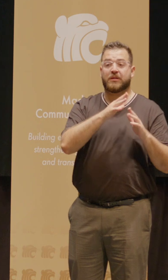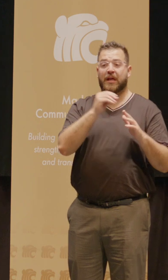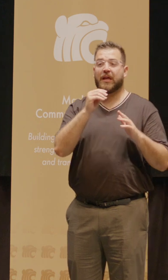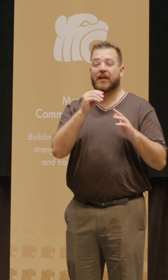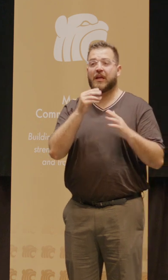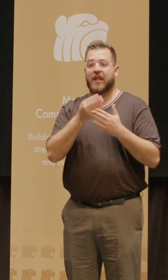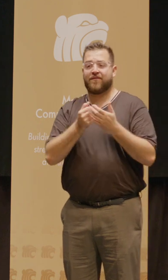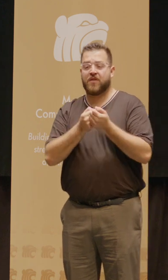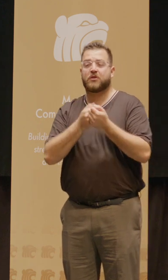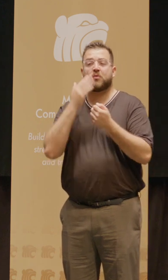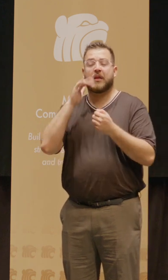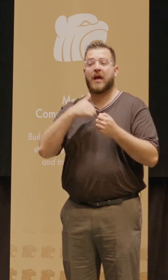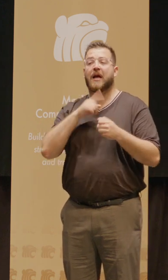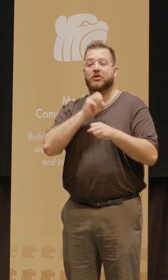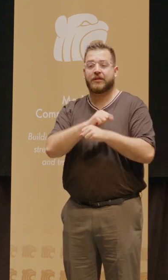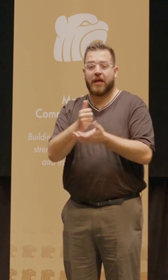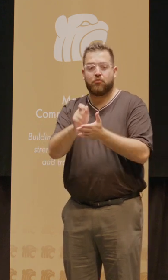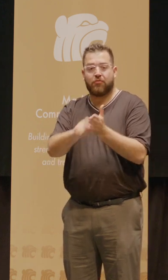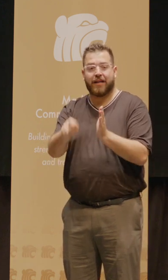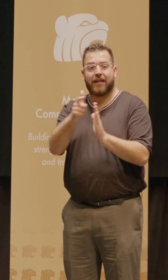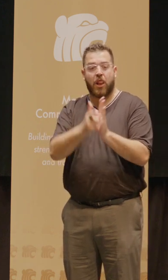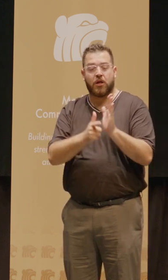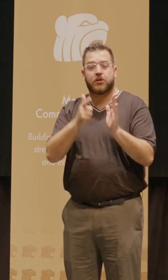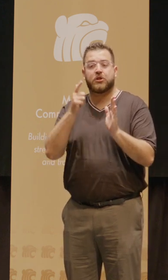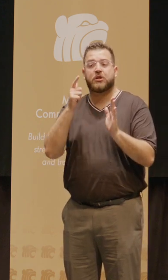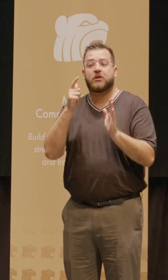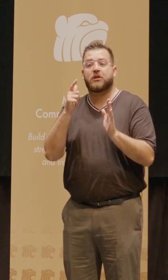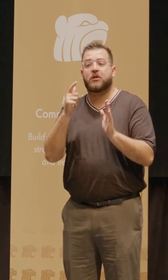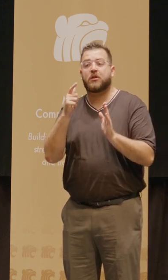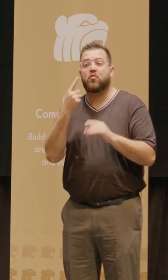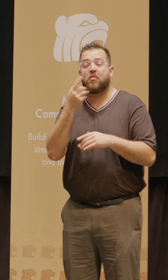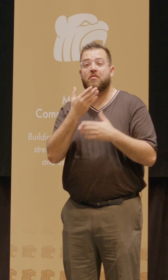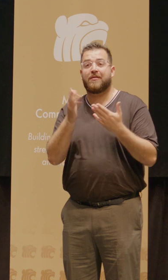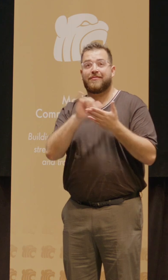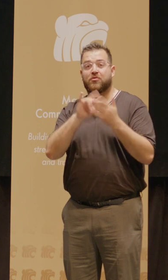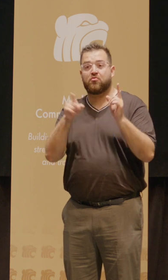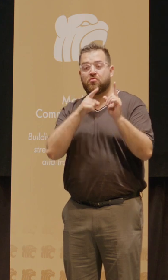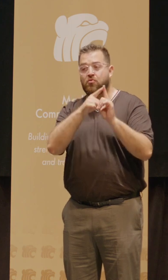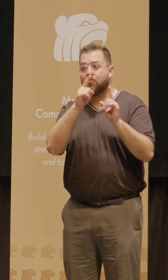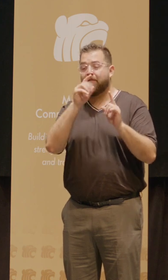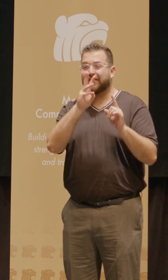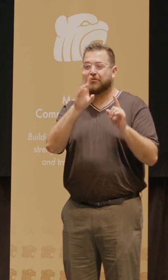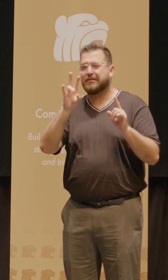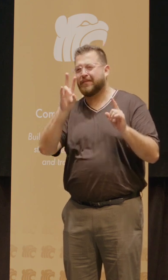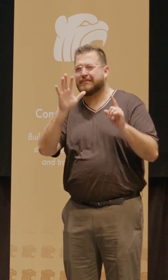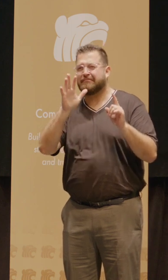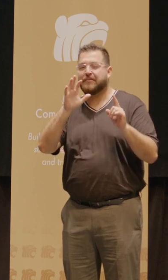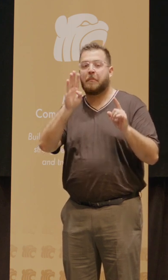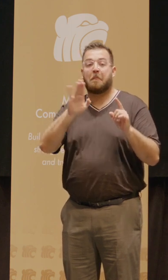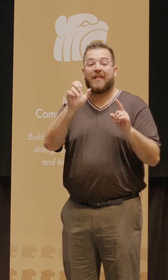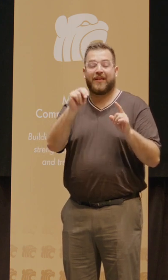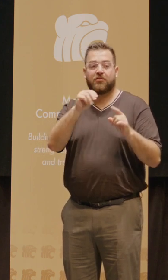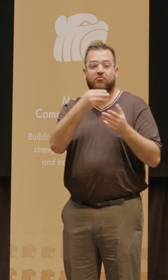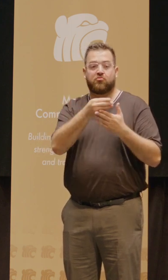I actually helped write the legislation for the governor. He wanted to do something big and bold. It's $600 million. It goes to 13 regions in the